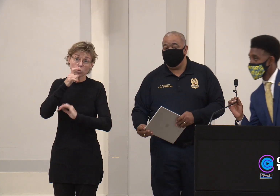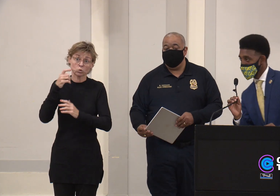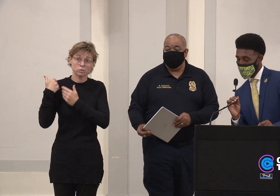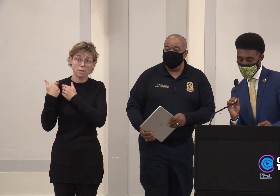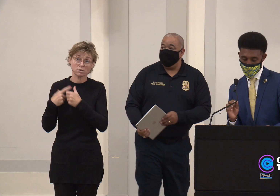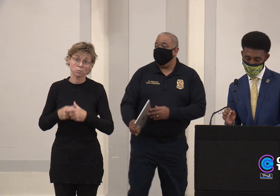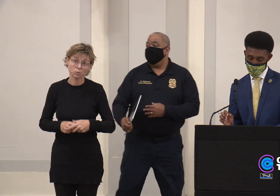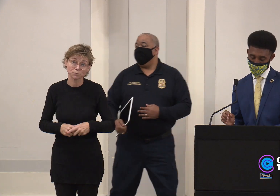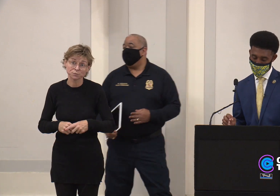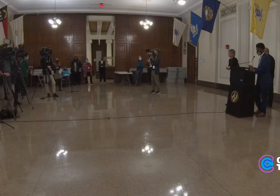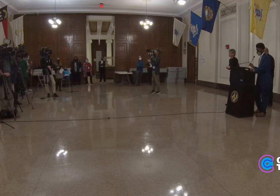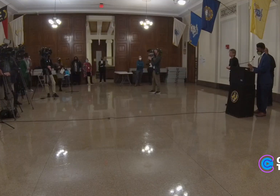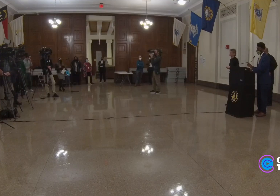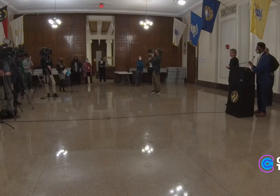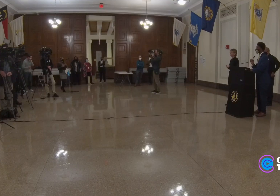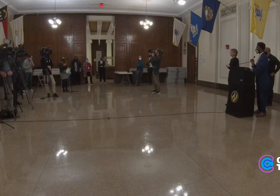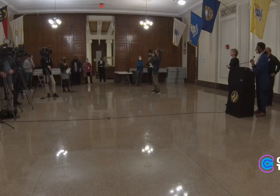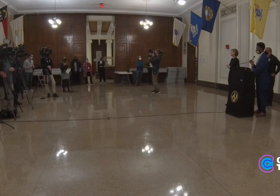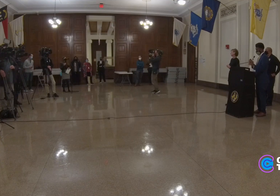Emily?